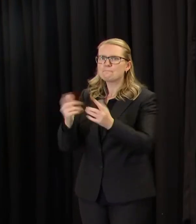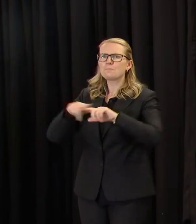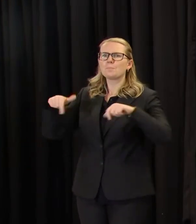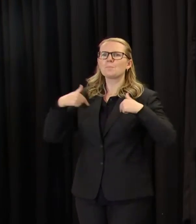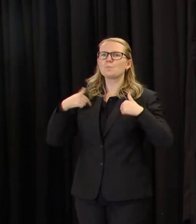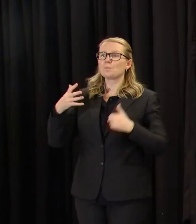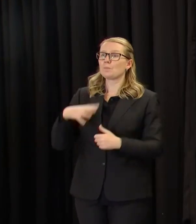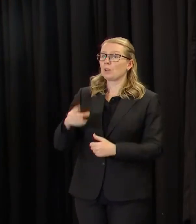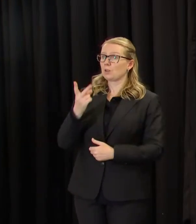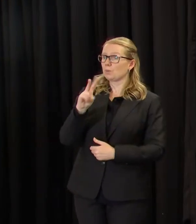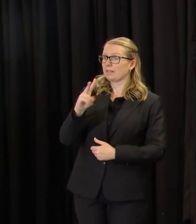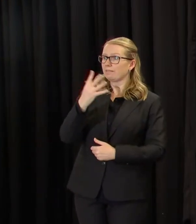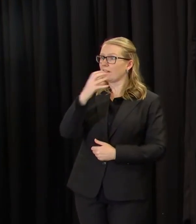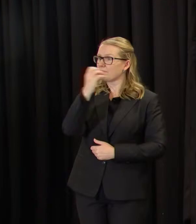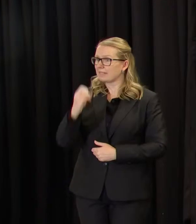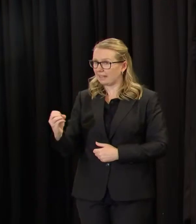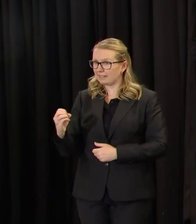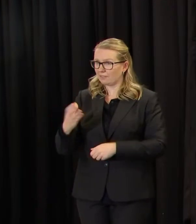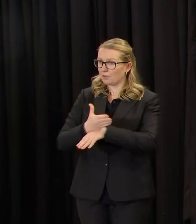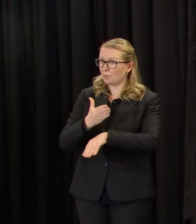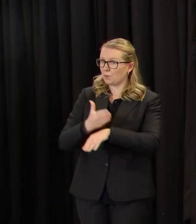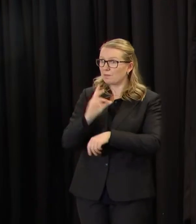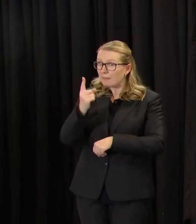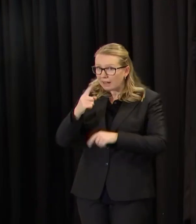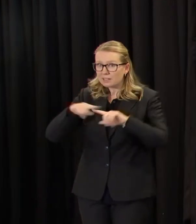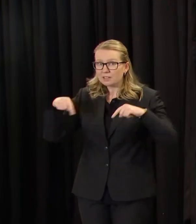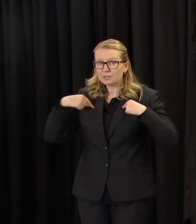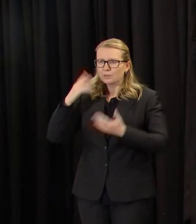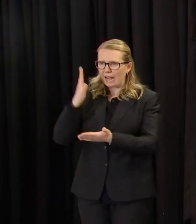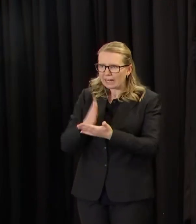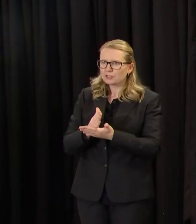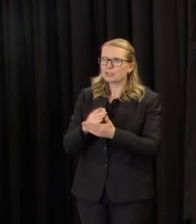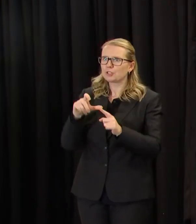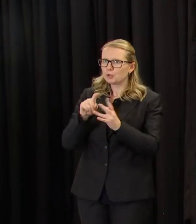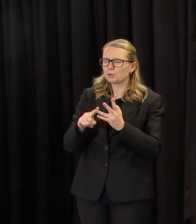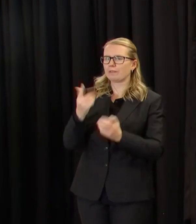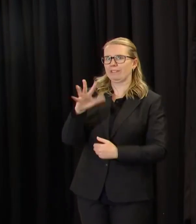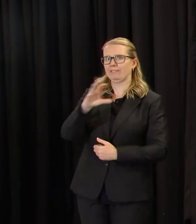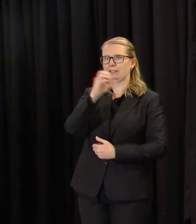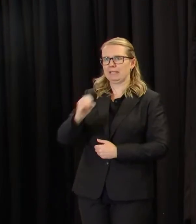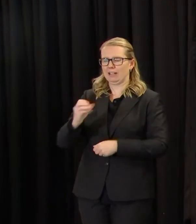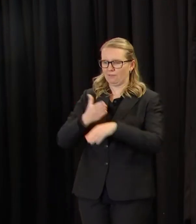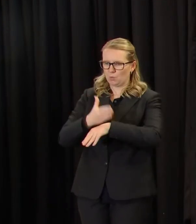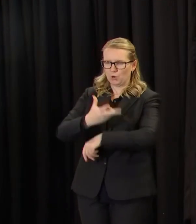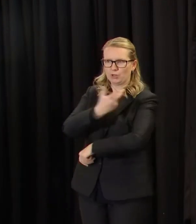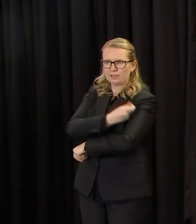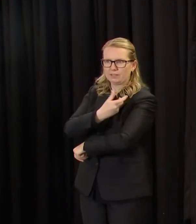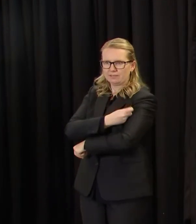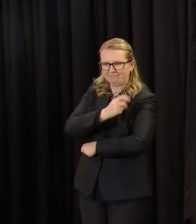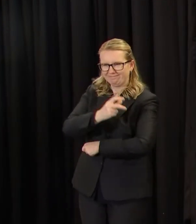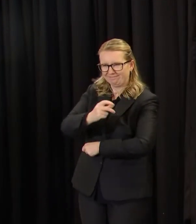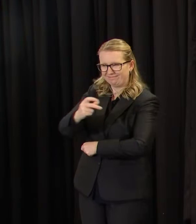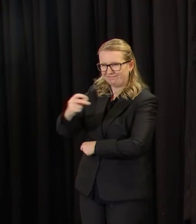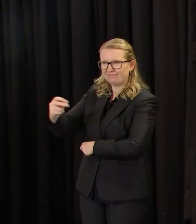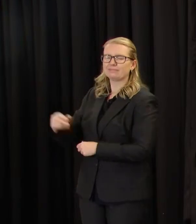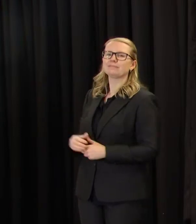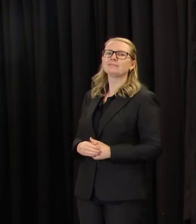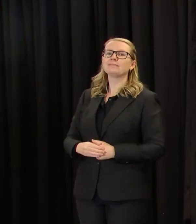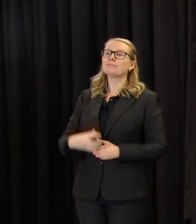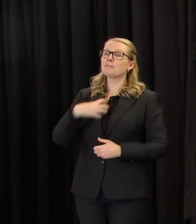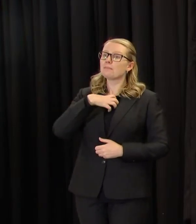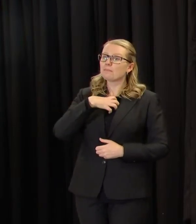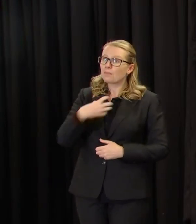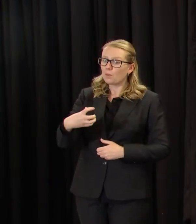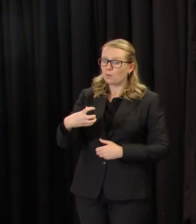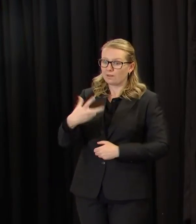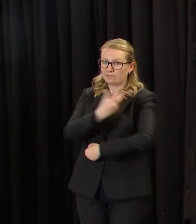do about 25% of this work. We're doing 50% of it, and we're proud to do that. As more vaccines become available to GPs